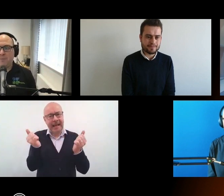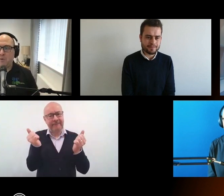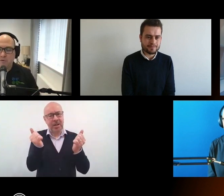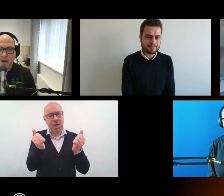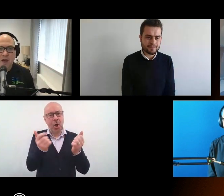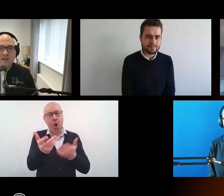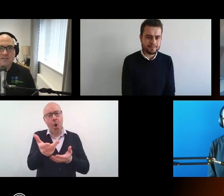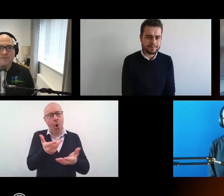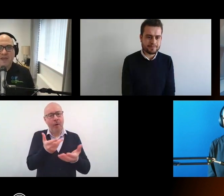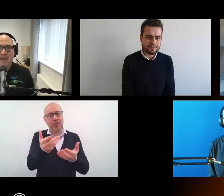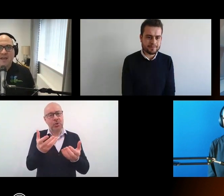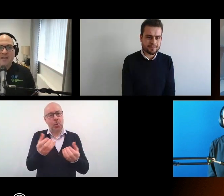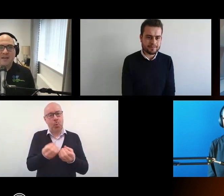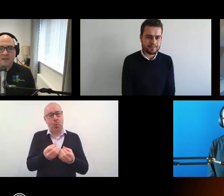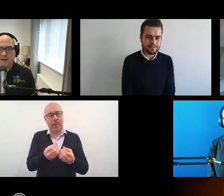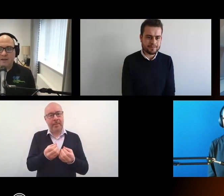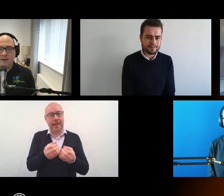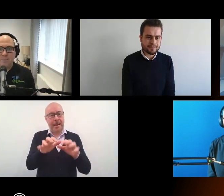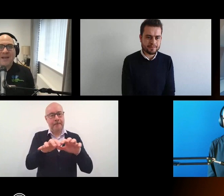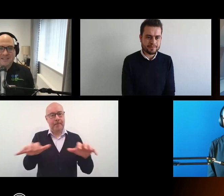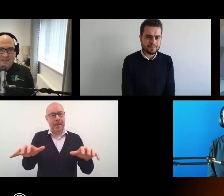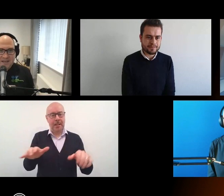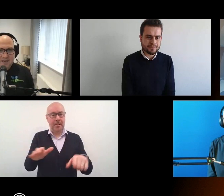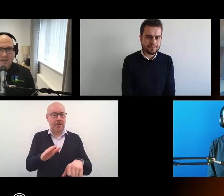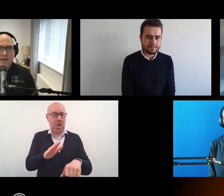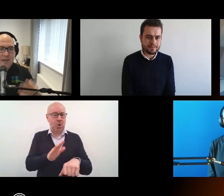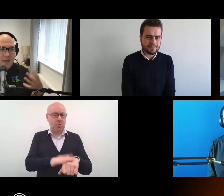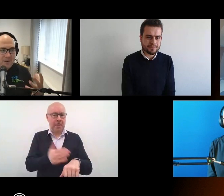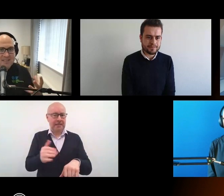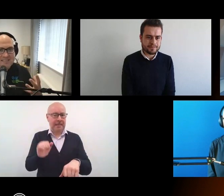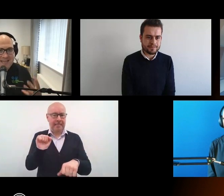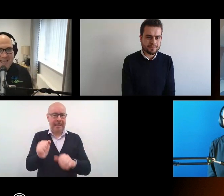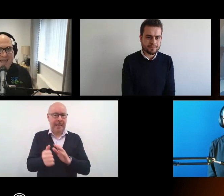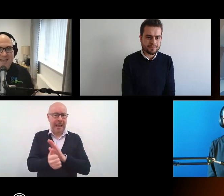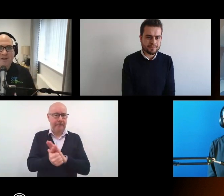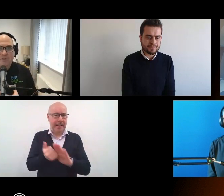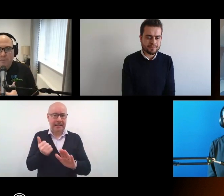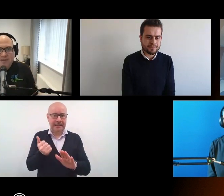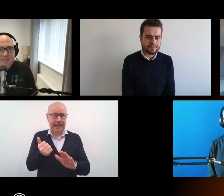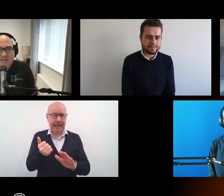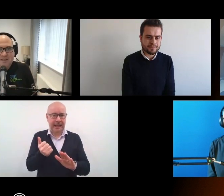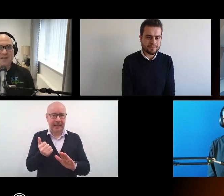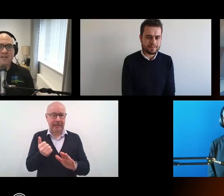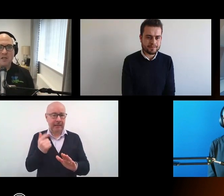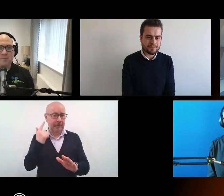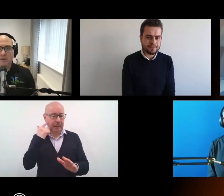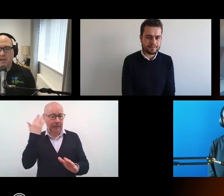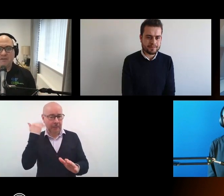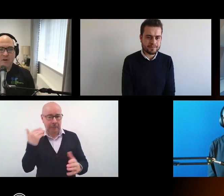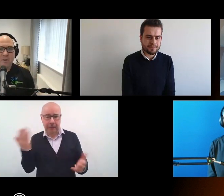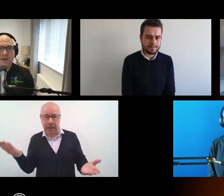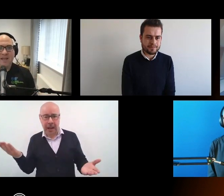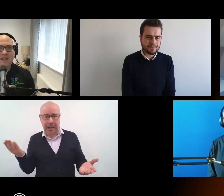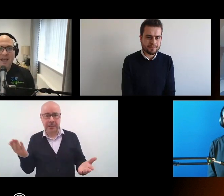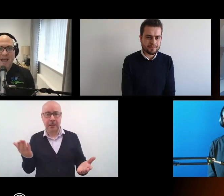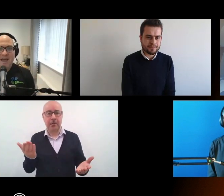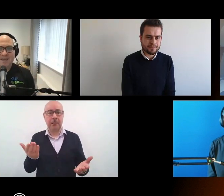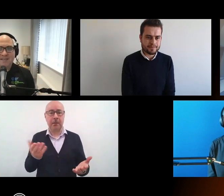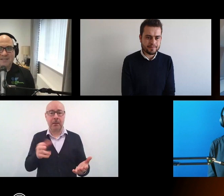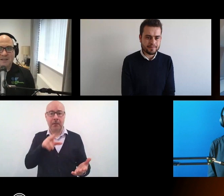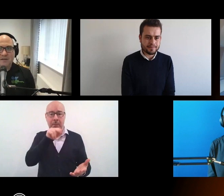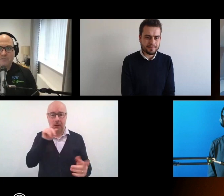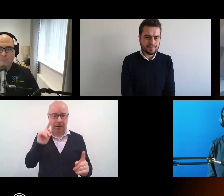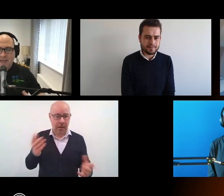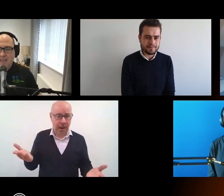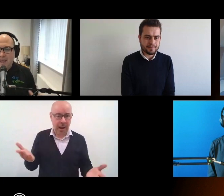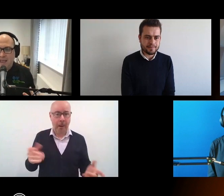with people, regardless of their ability and their ability to hear, their ability to communicate verbally.